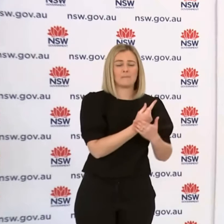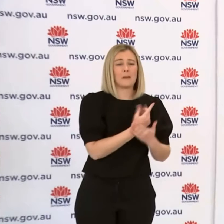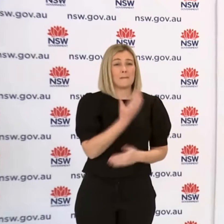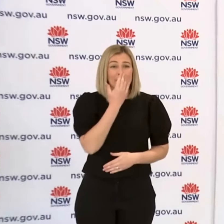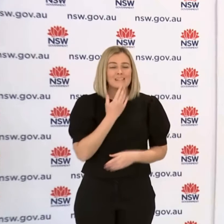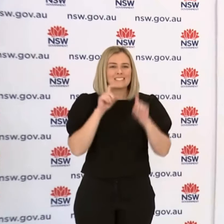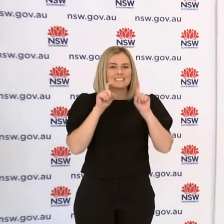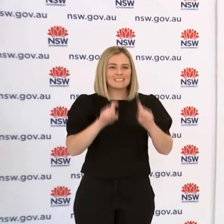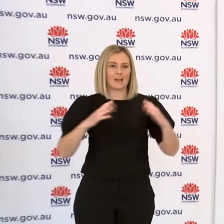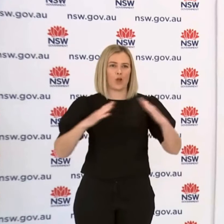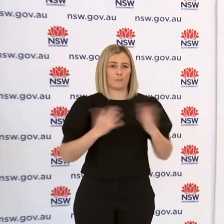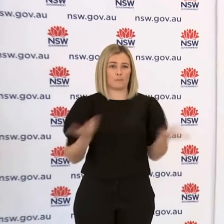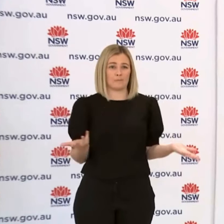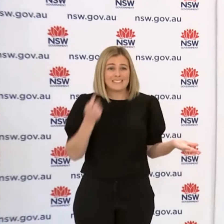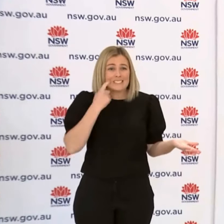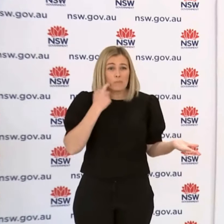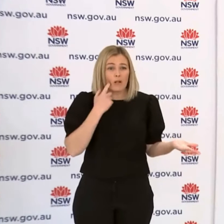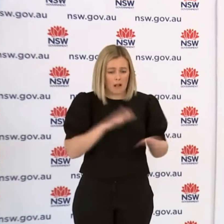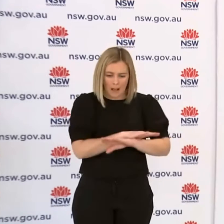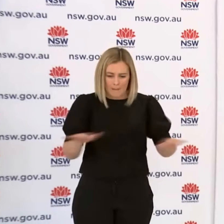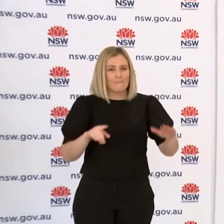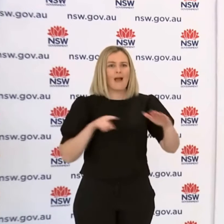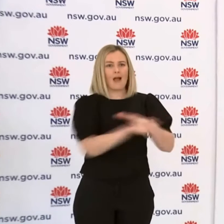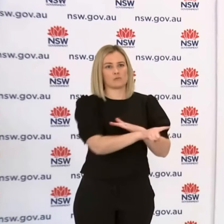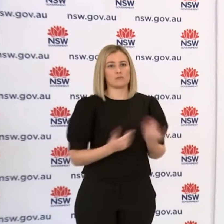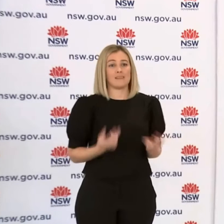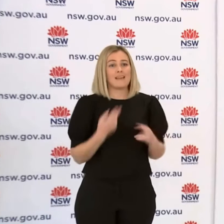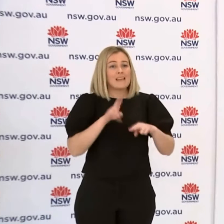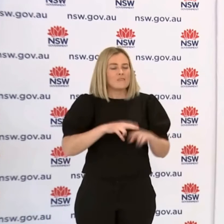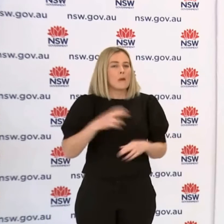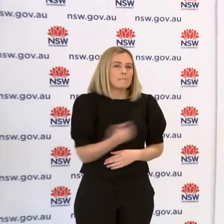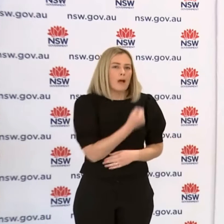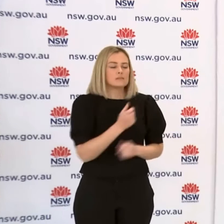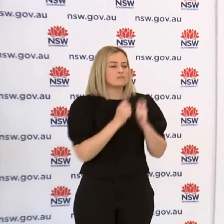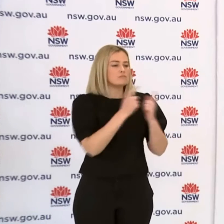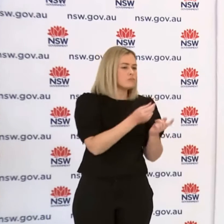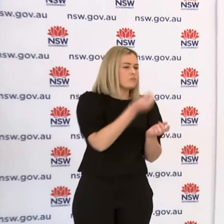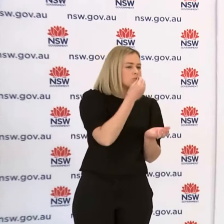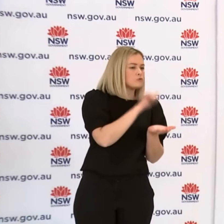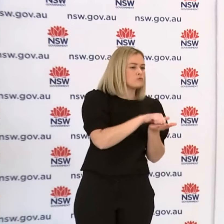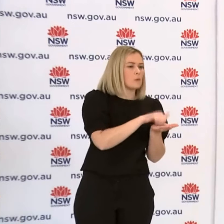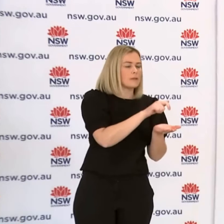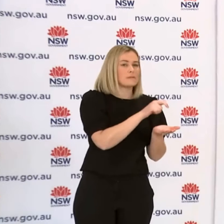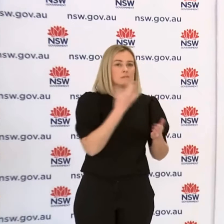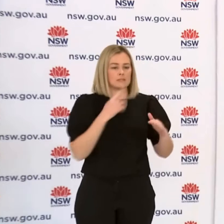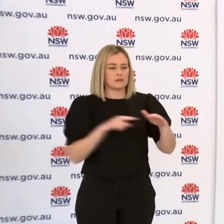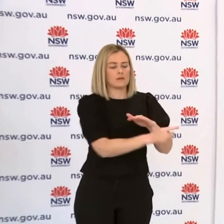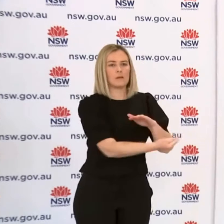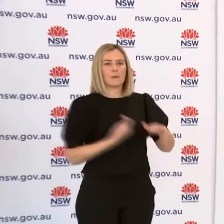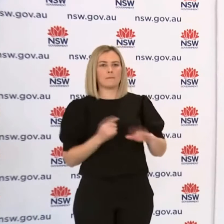simple rule. Stay at home. Don't go out. Unless you need to go out once a day to get your shopping, don't go out. Stay at